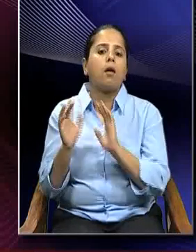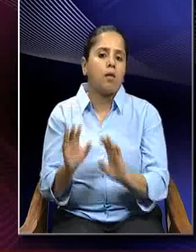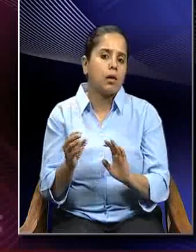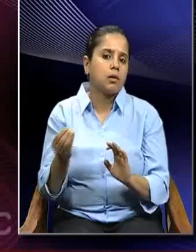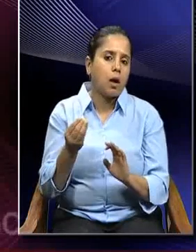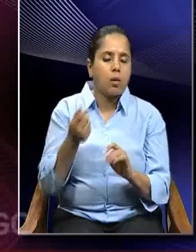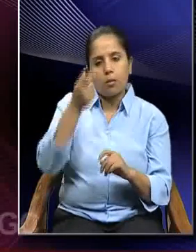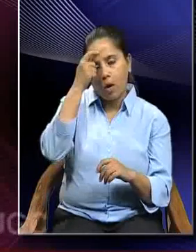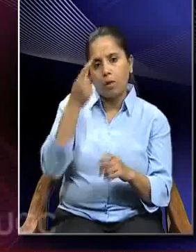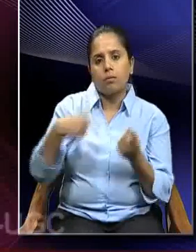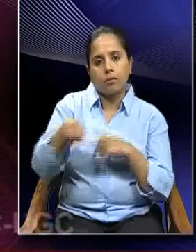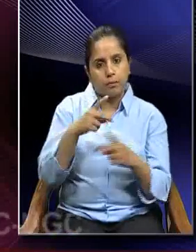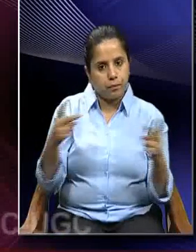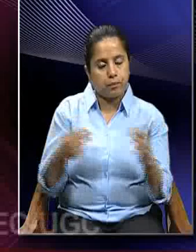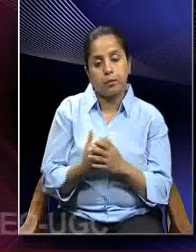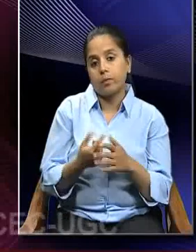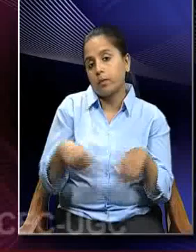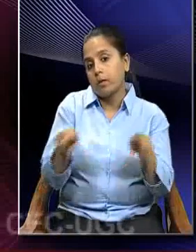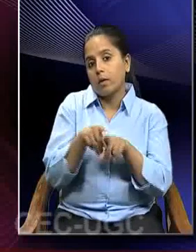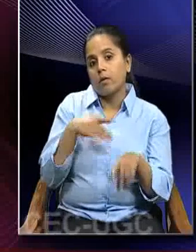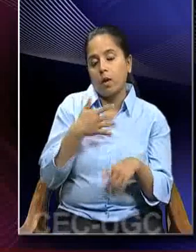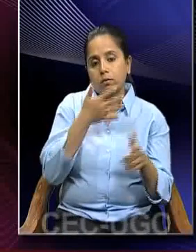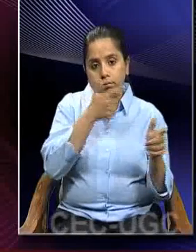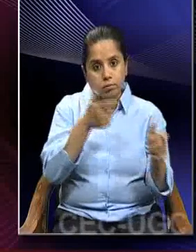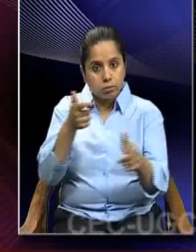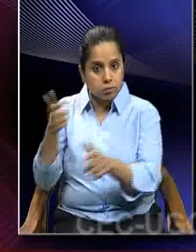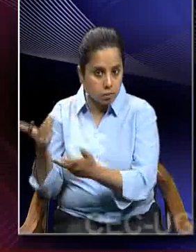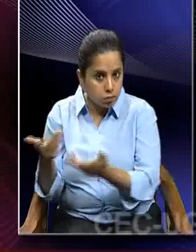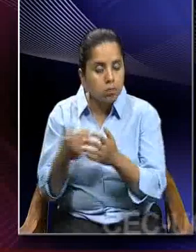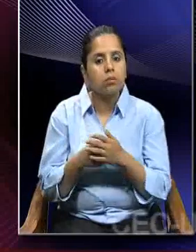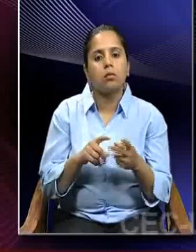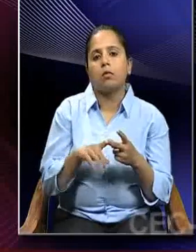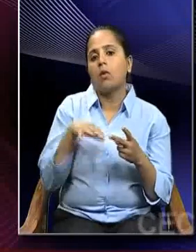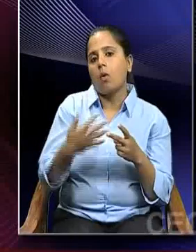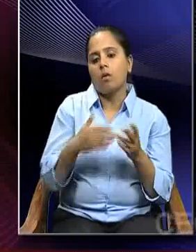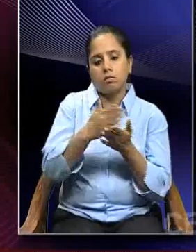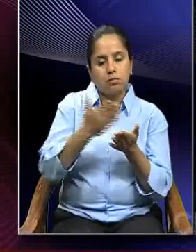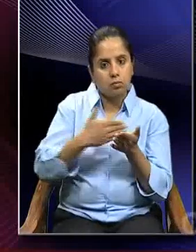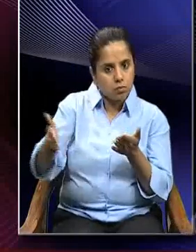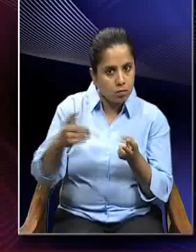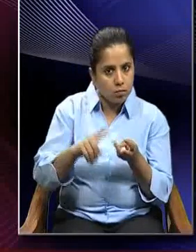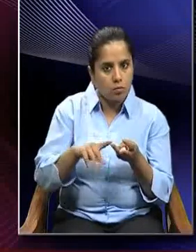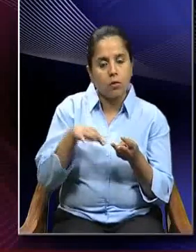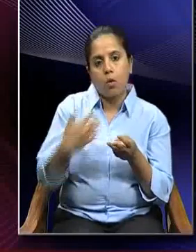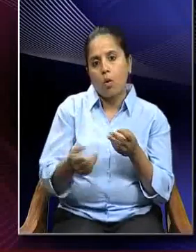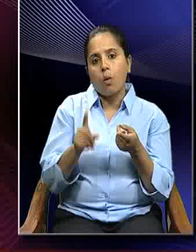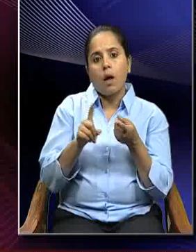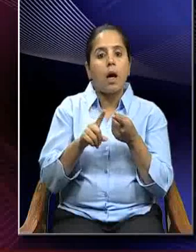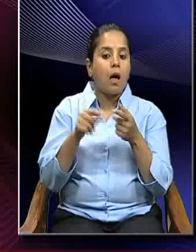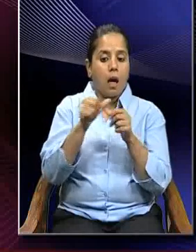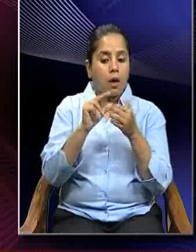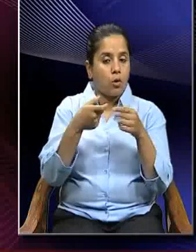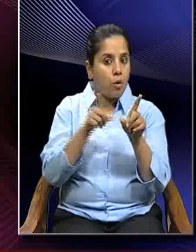emerging issues like terrorism, like alienation, like anomie, and